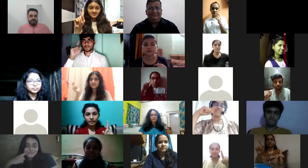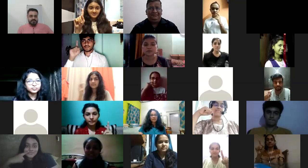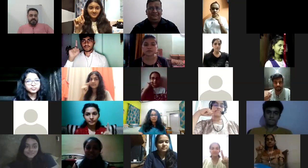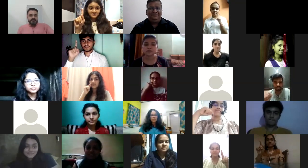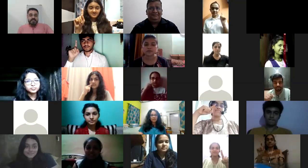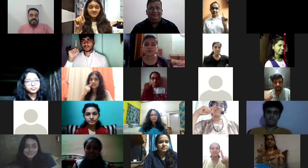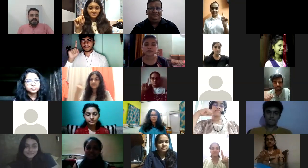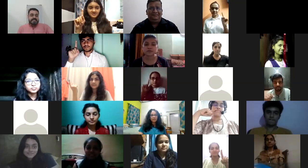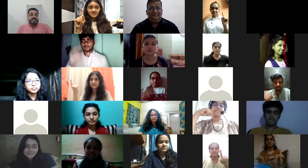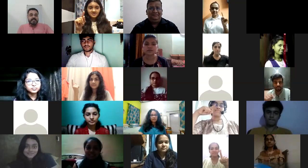Yeah. Sister.